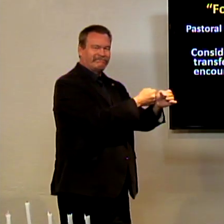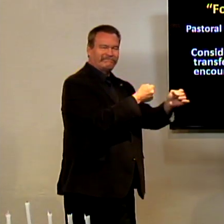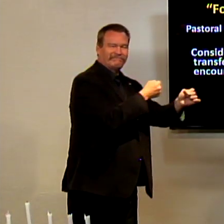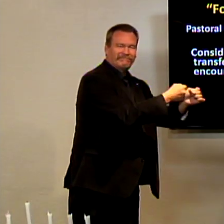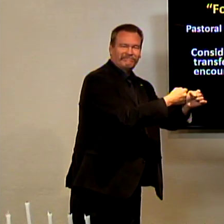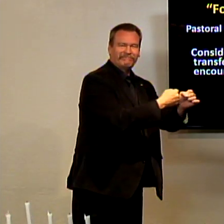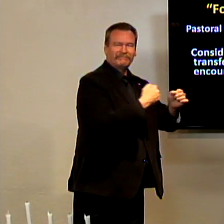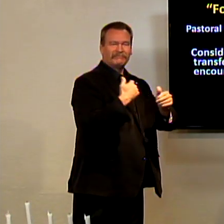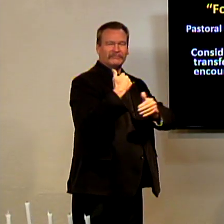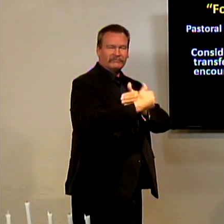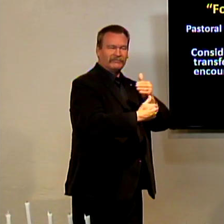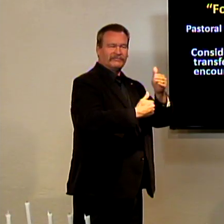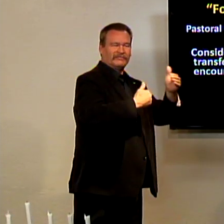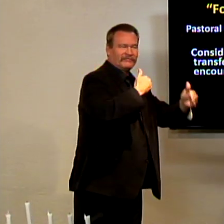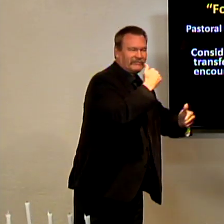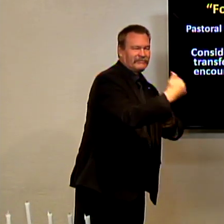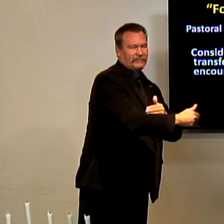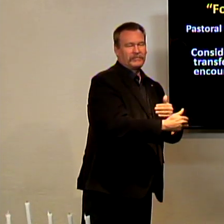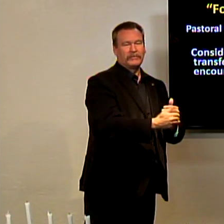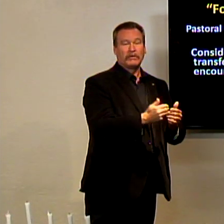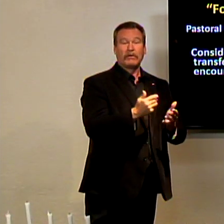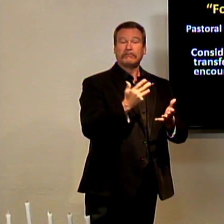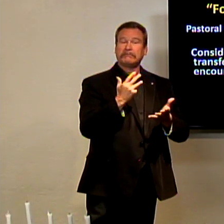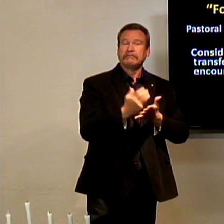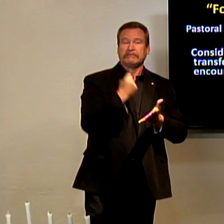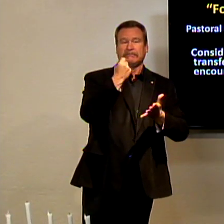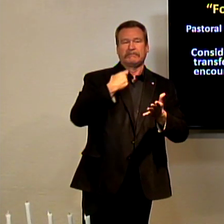You know, you have to just pass the baton, as it were.